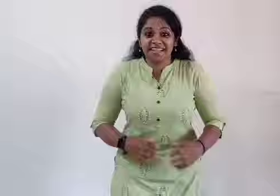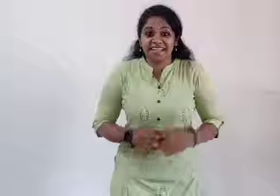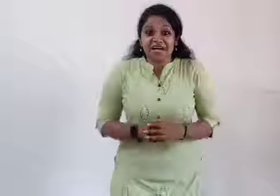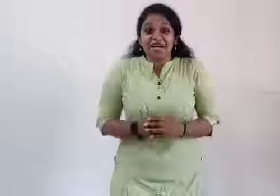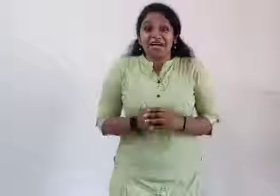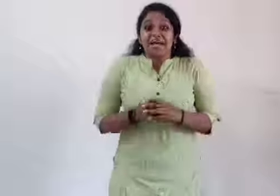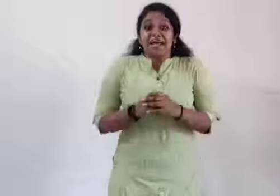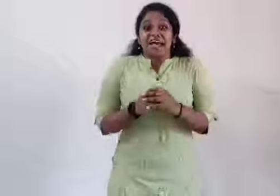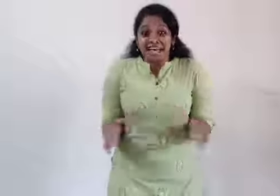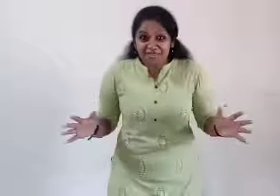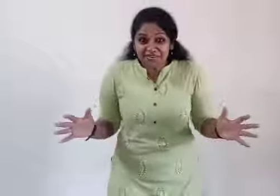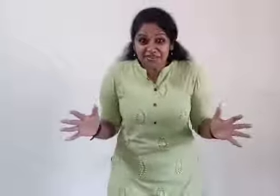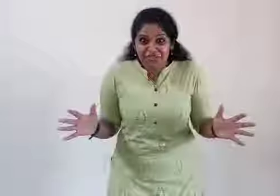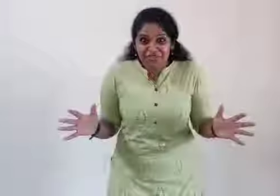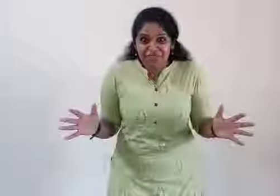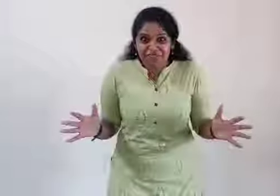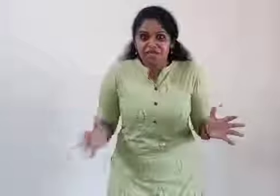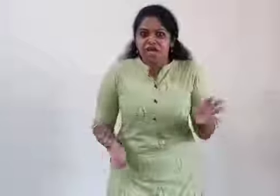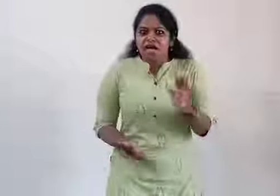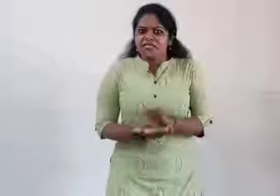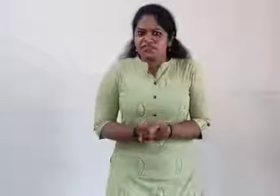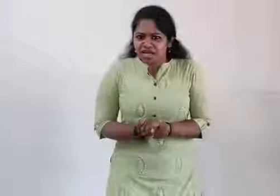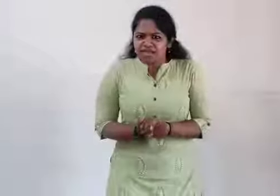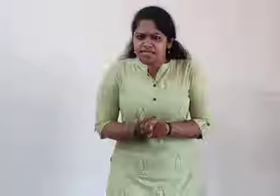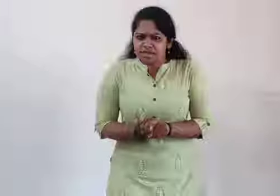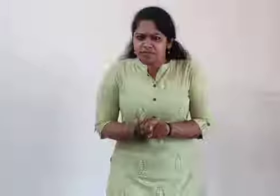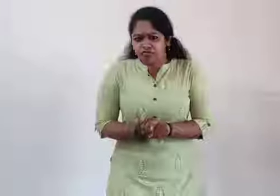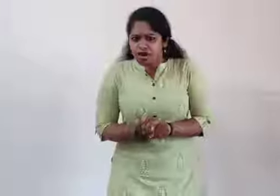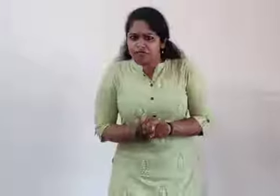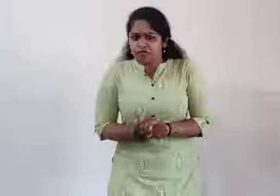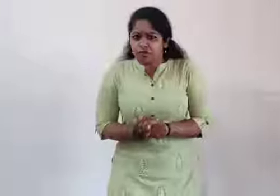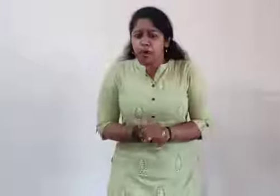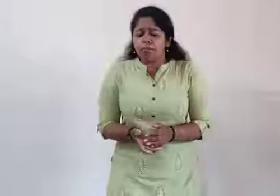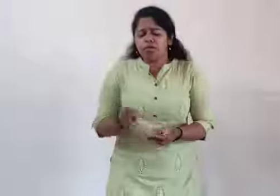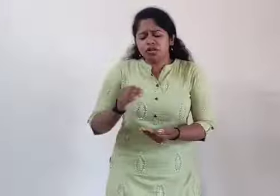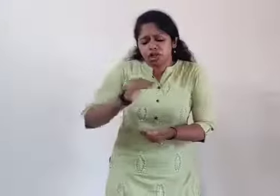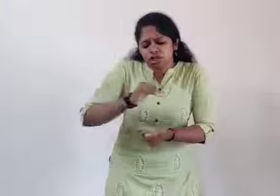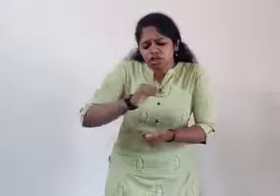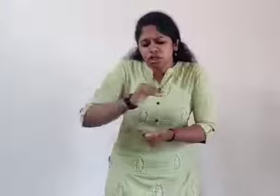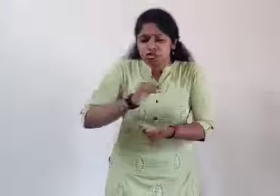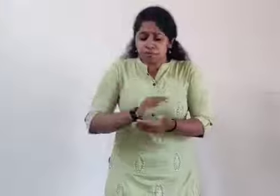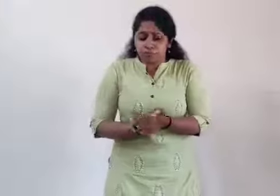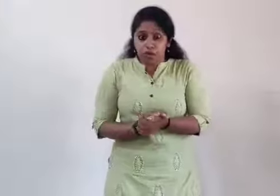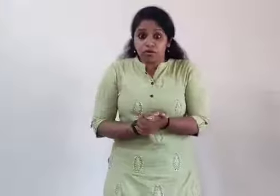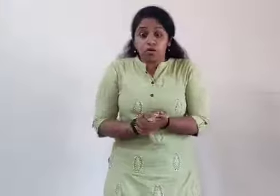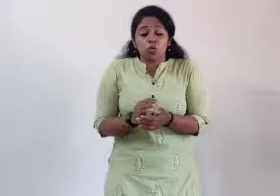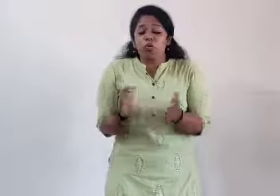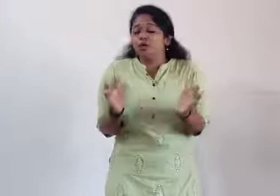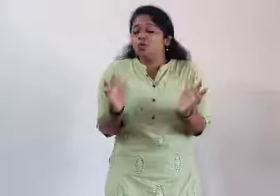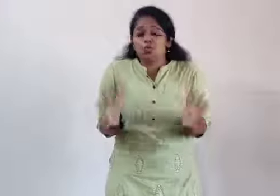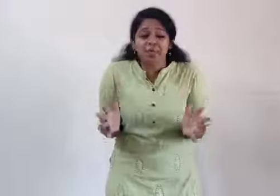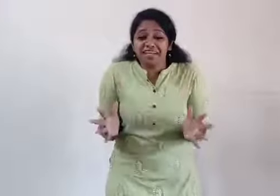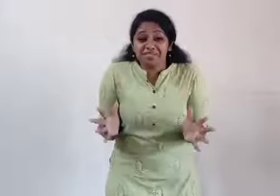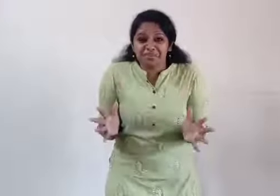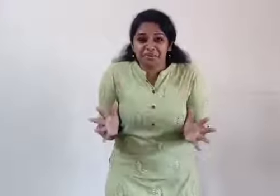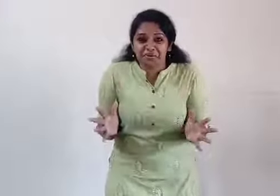Hello children! Shall I sing a rhyme for you about a little plant who can't wait to